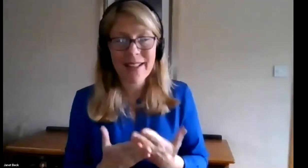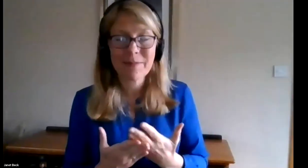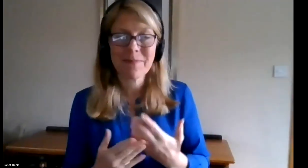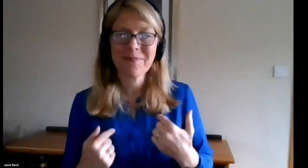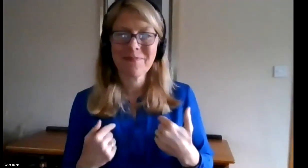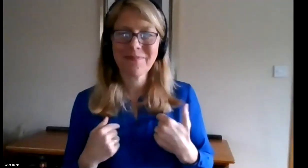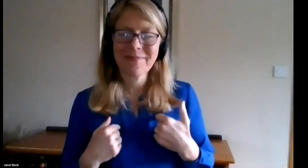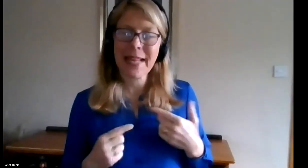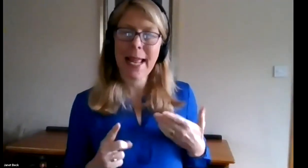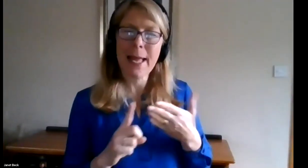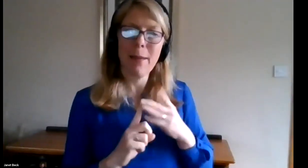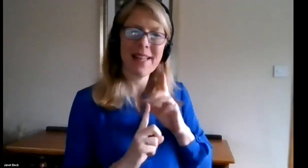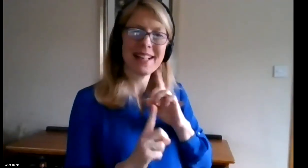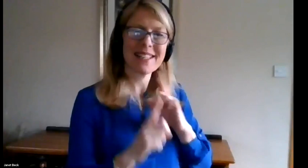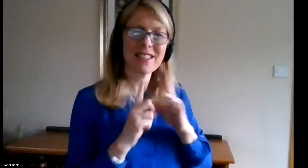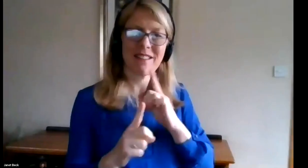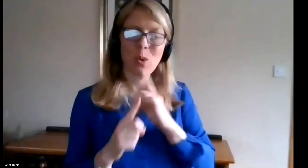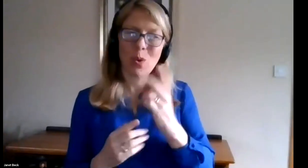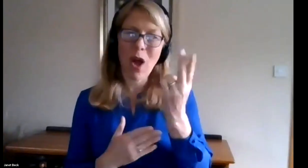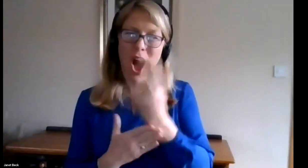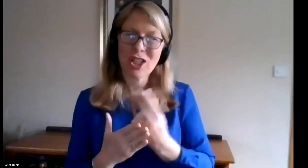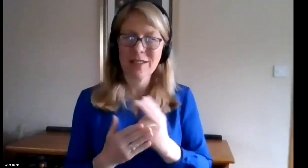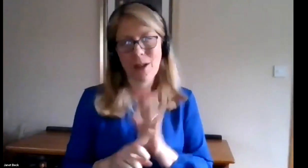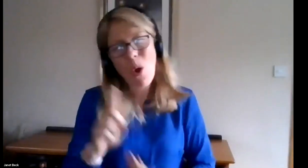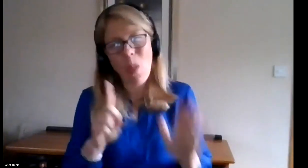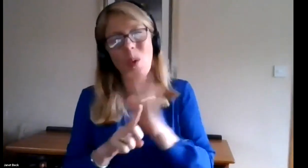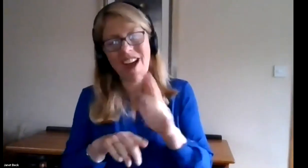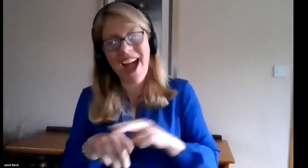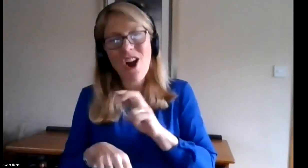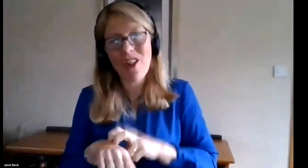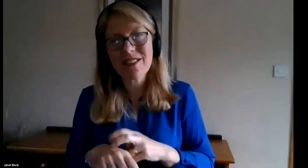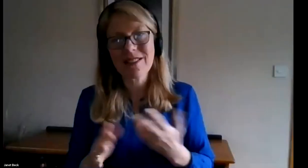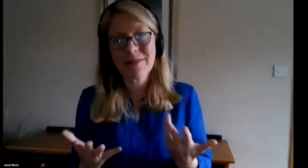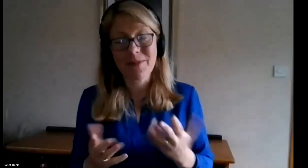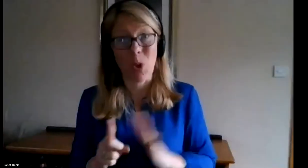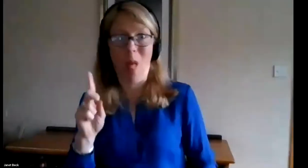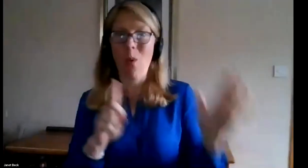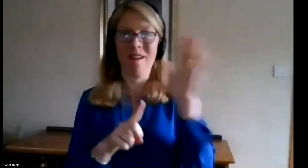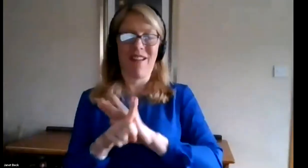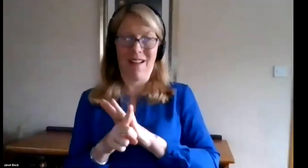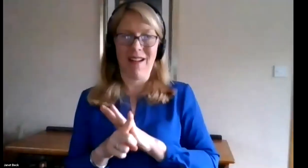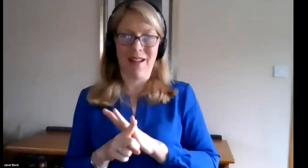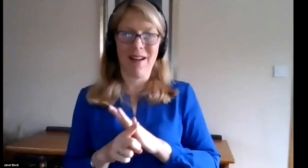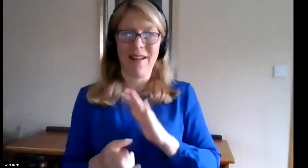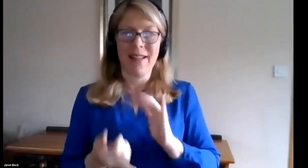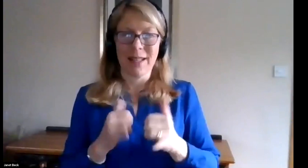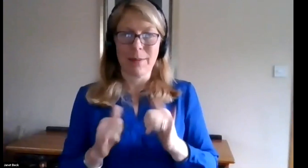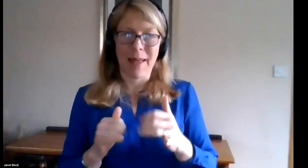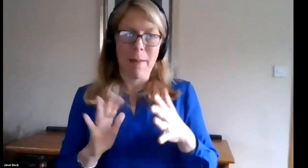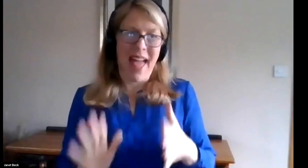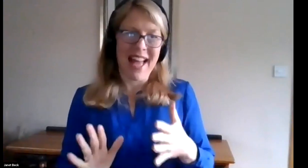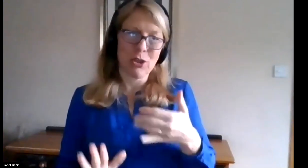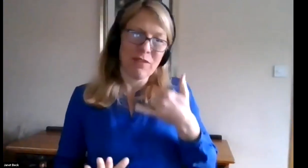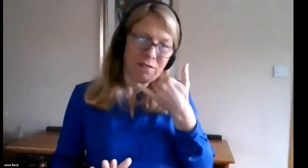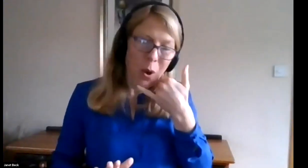artists that are from around the island of Ireland. I was always going to have to interview some people over the phone or over